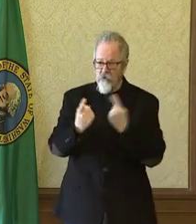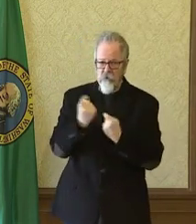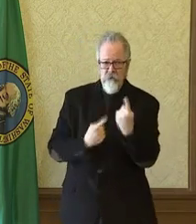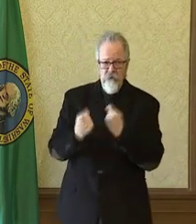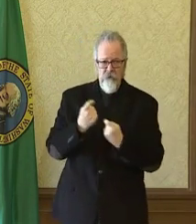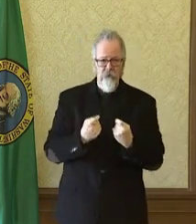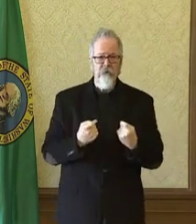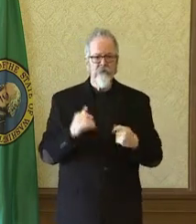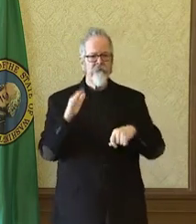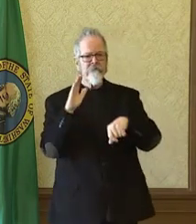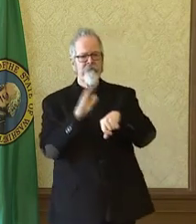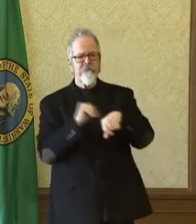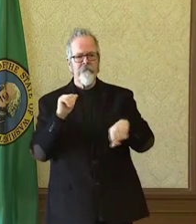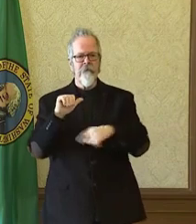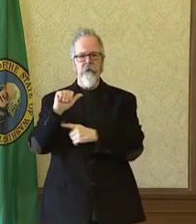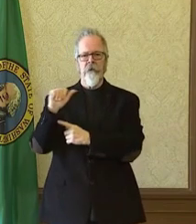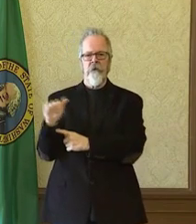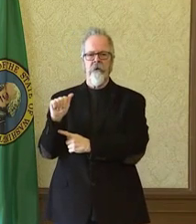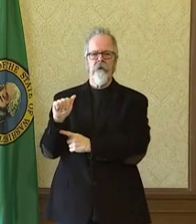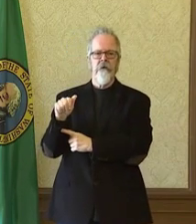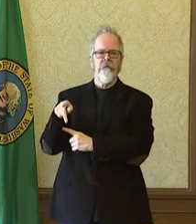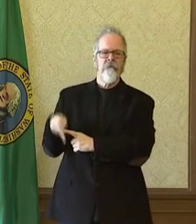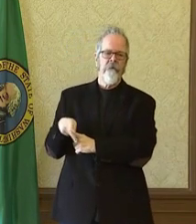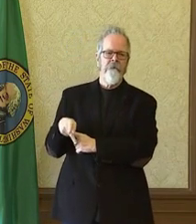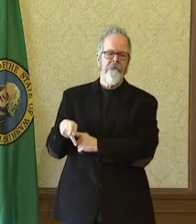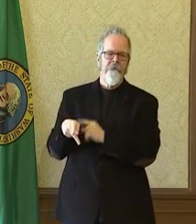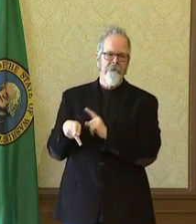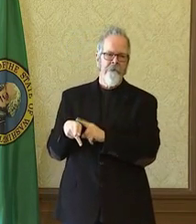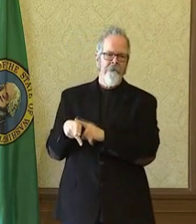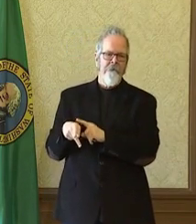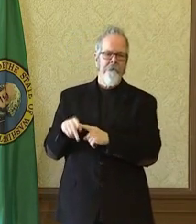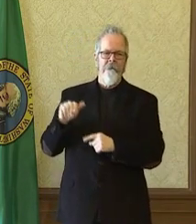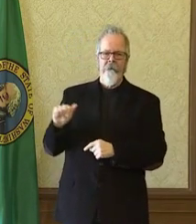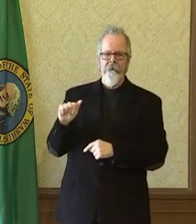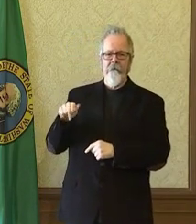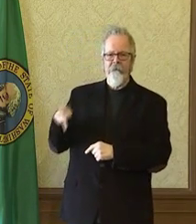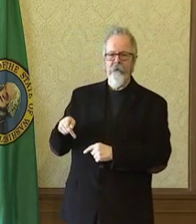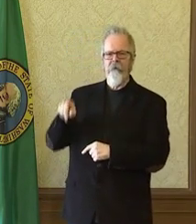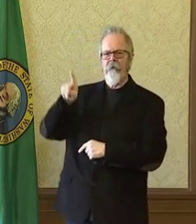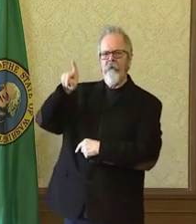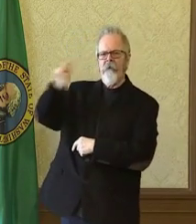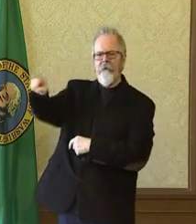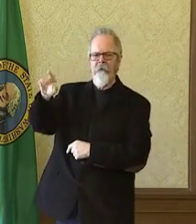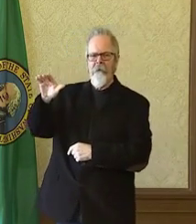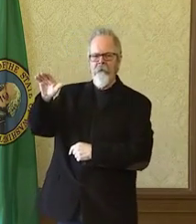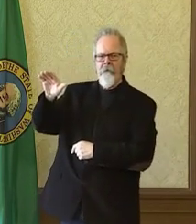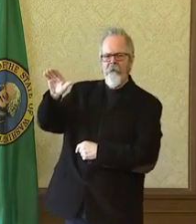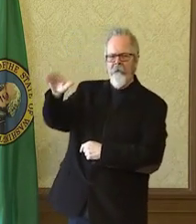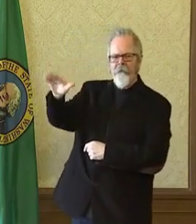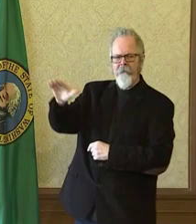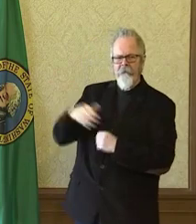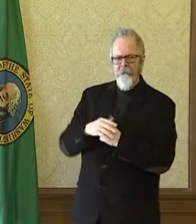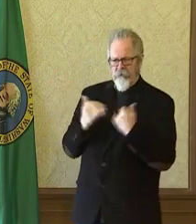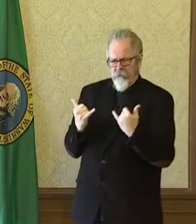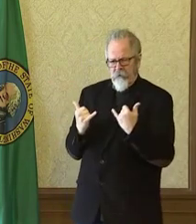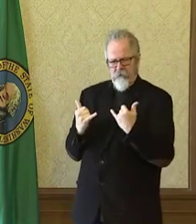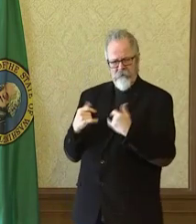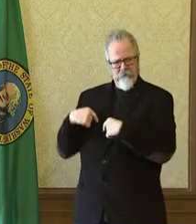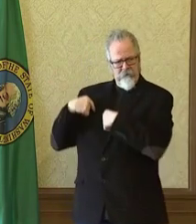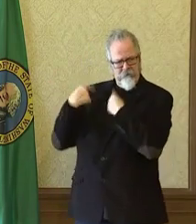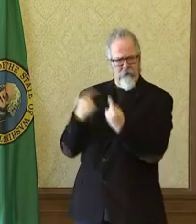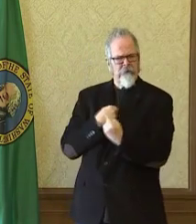Governor, has there been any decision yet on whether to expand construction projects allowed during the closures of the next